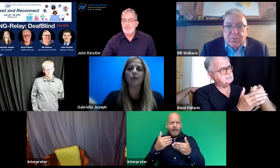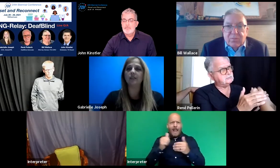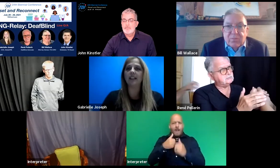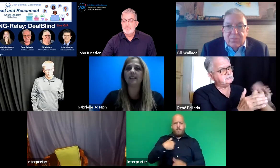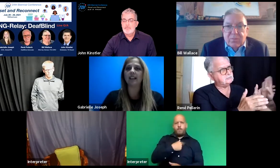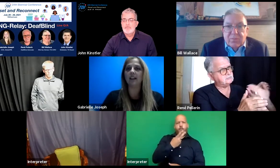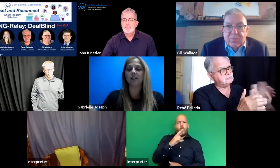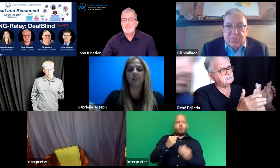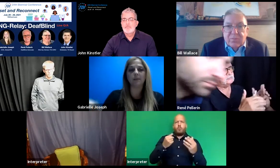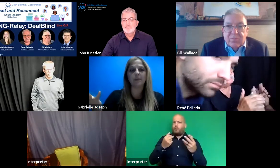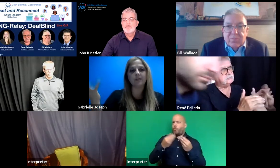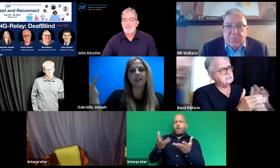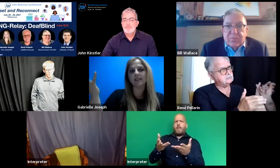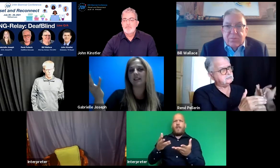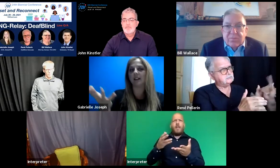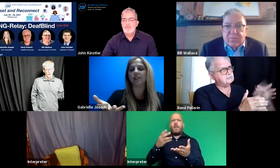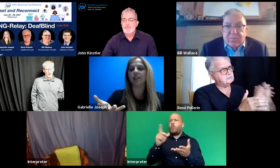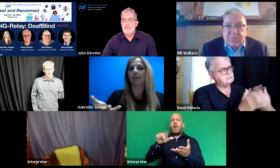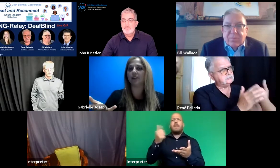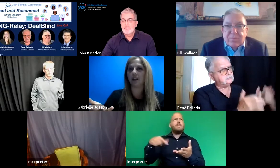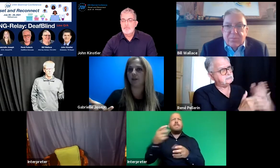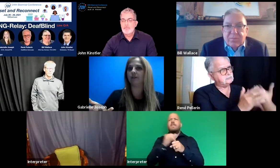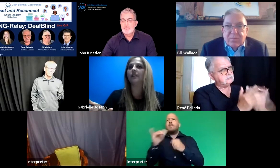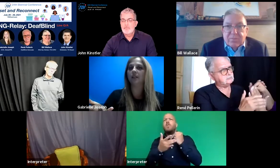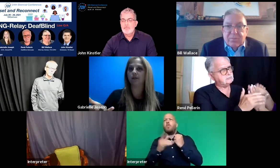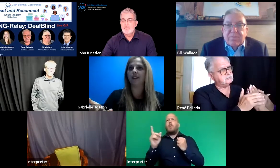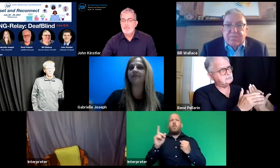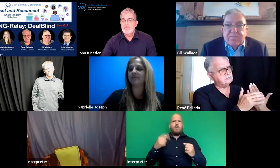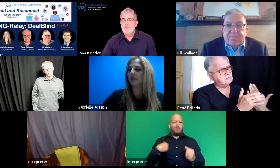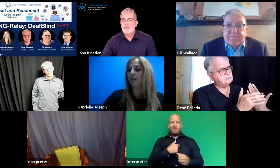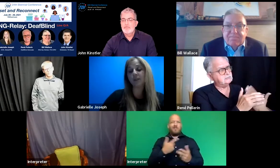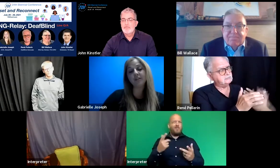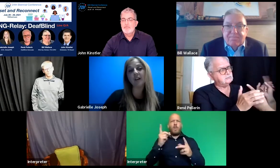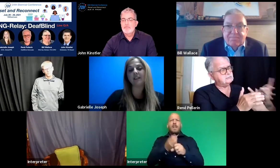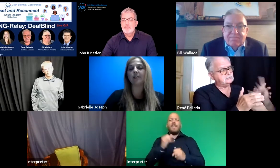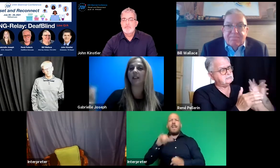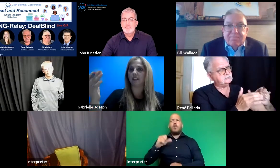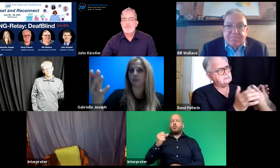do you go to get technology? Maybe you get technology off the shelf, right?